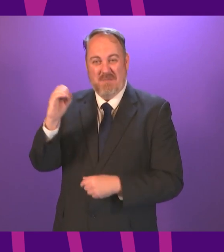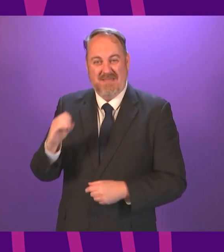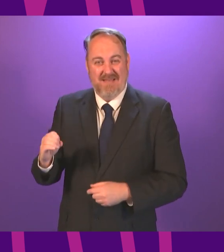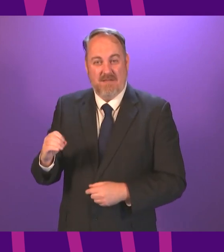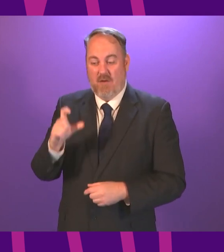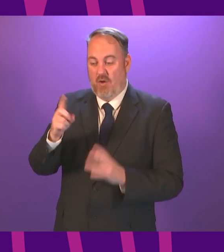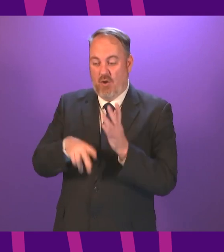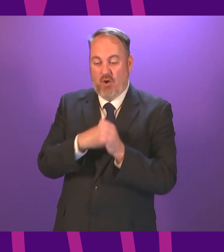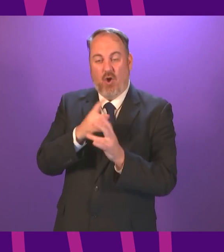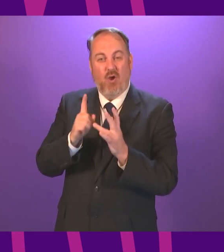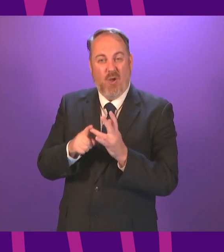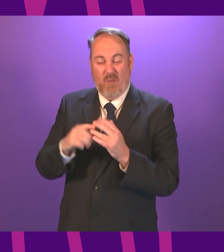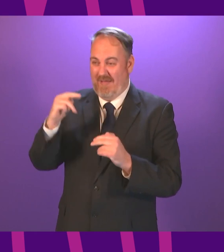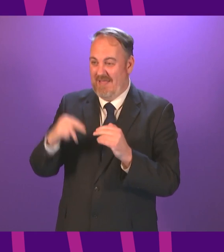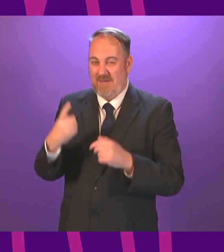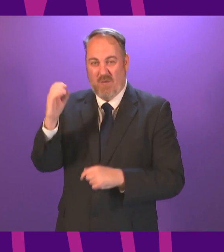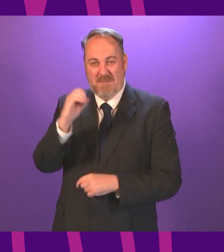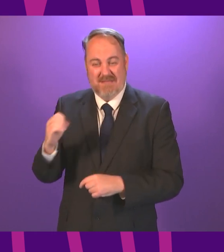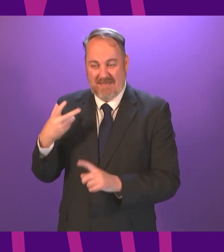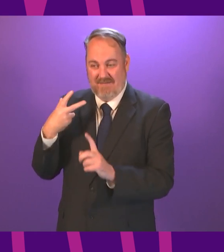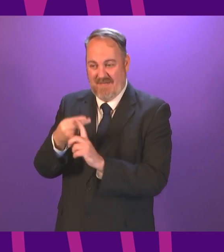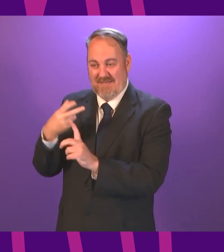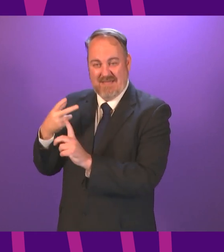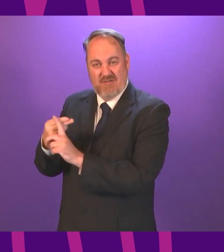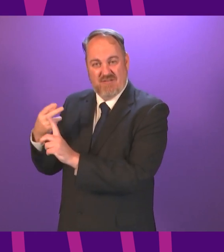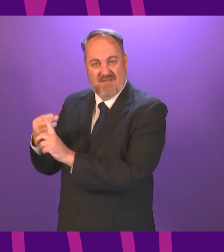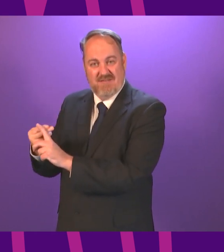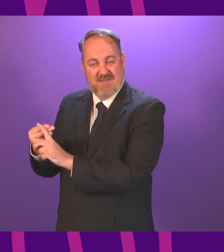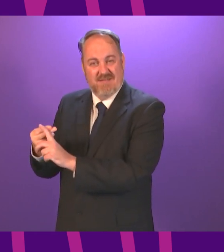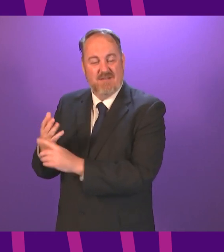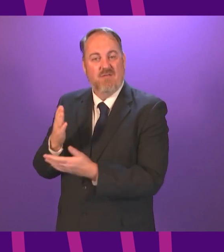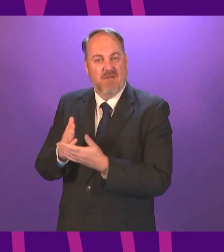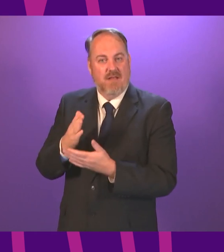0.02% I know our primary responsibilities for this country